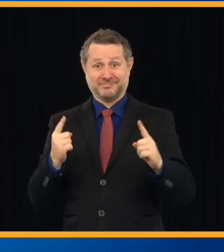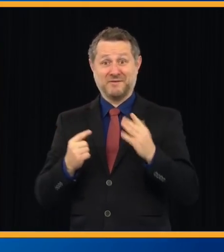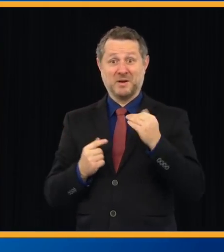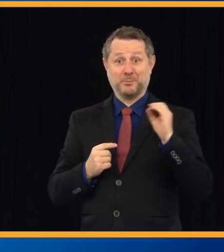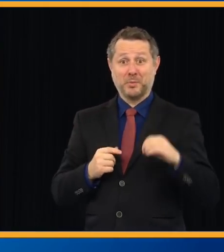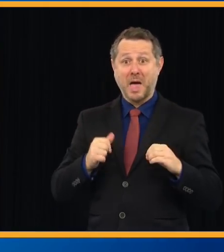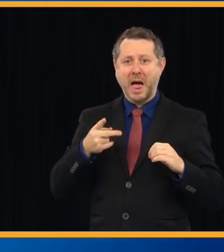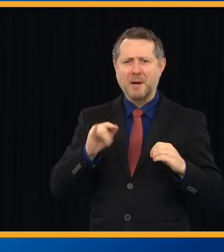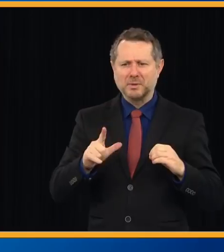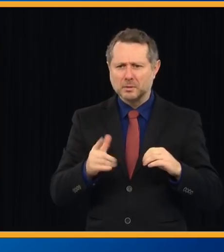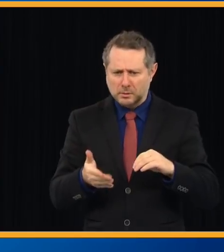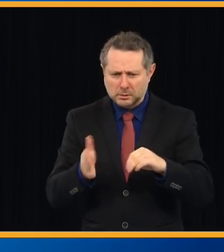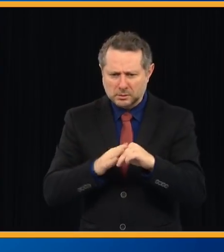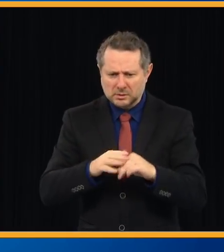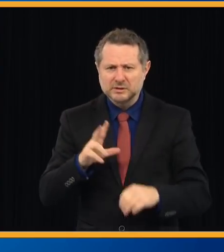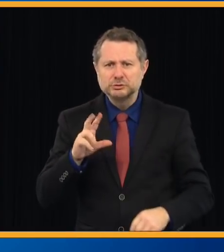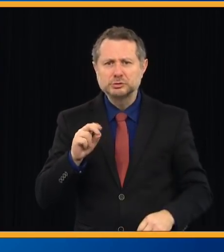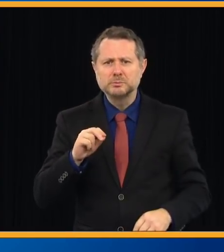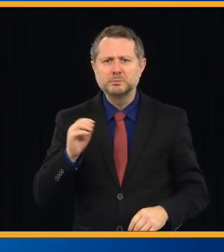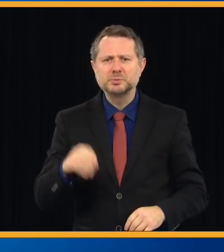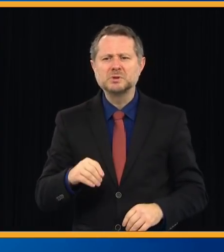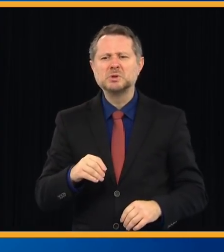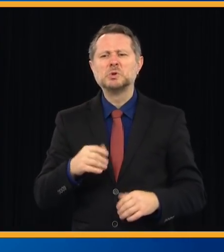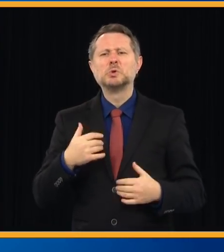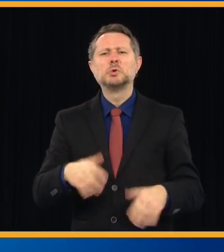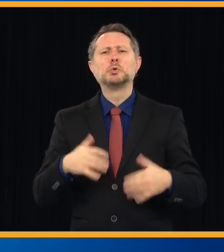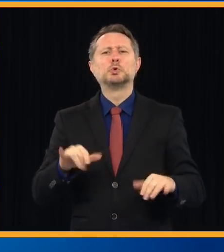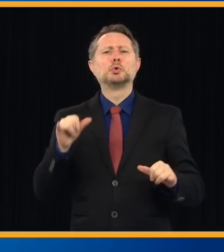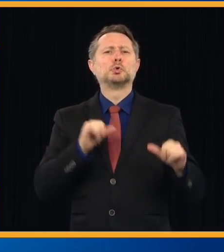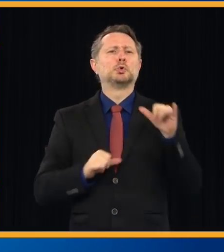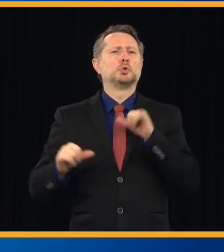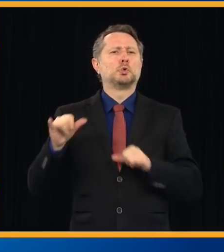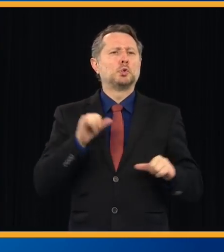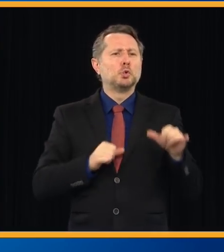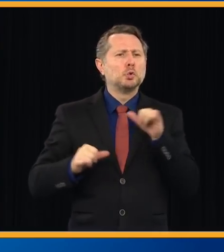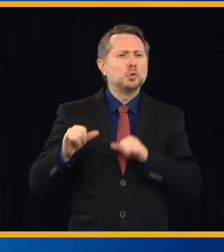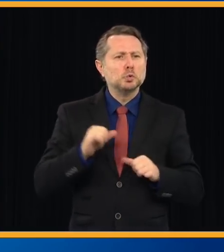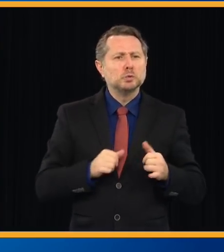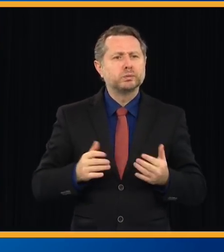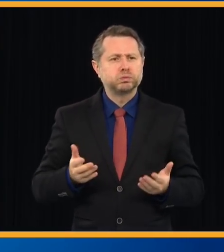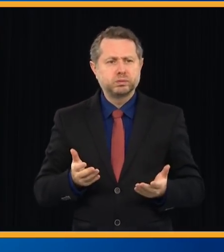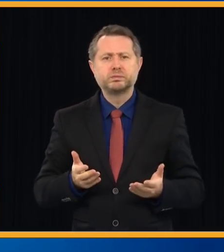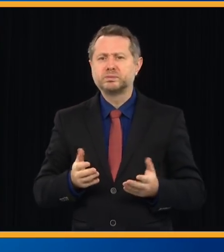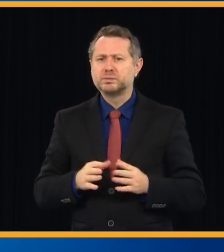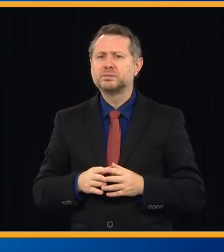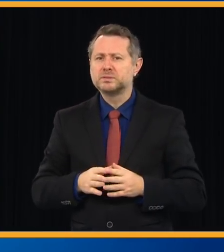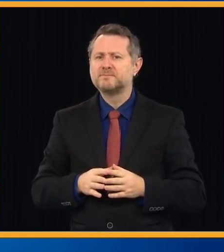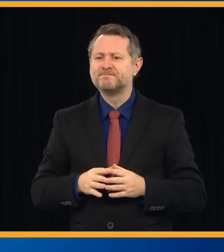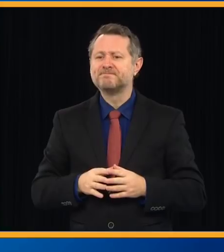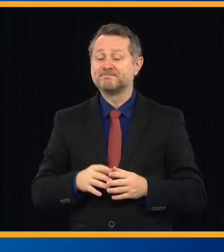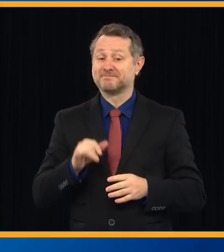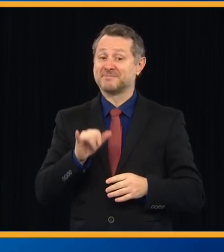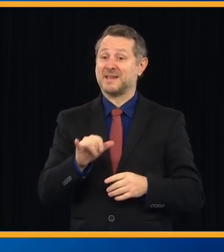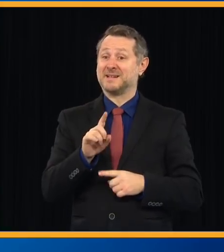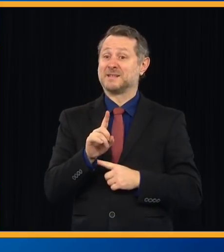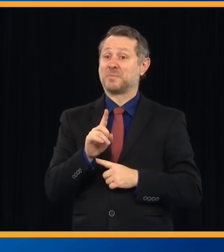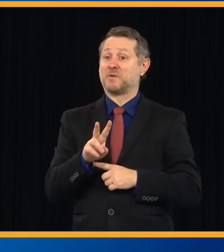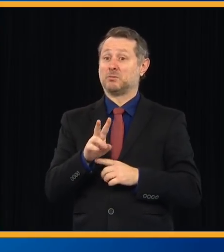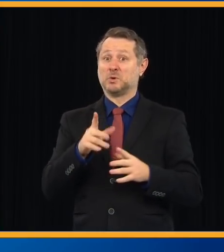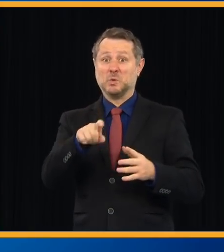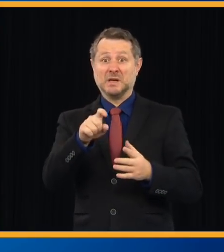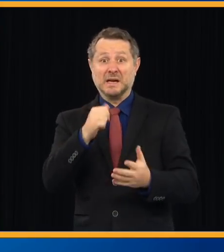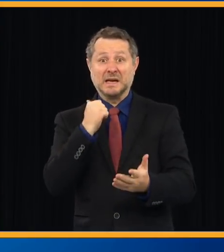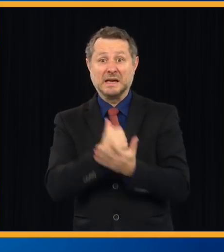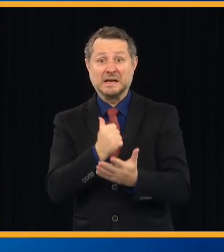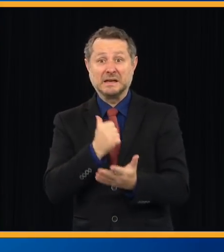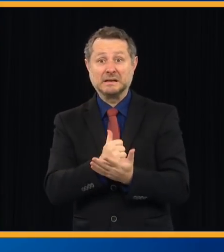a frightening rate and level of increase. Again, New Yorkers in need, we have a domestic